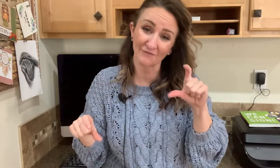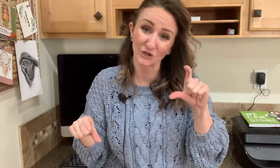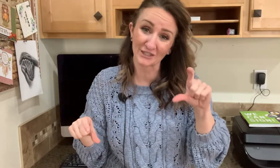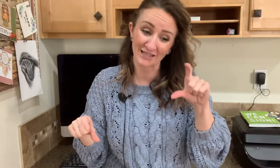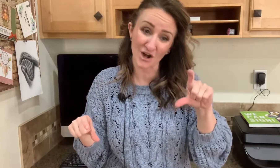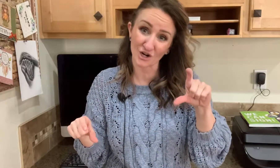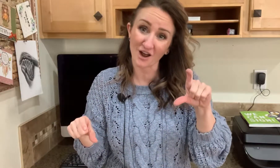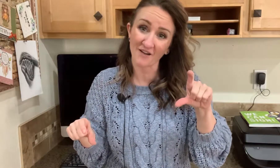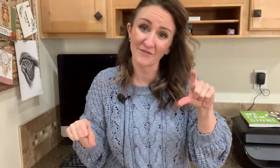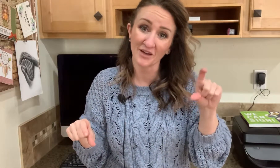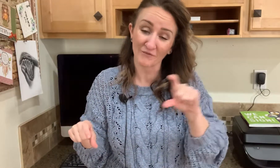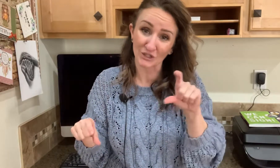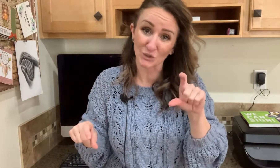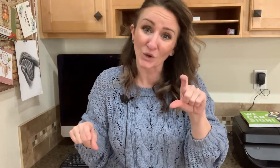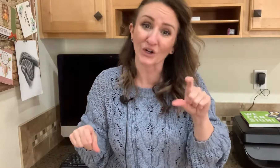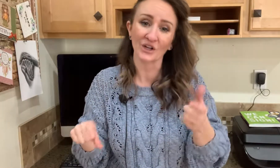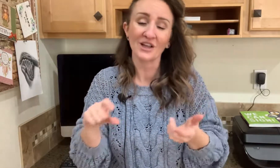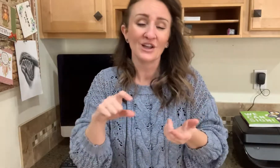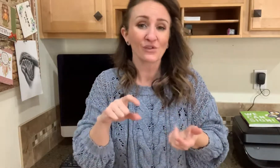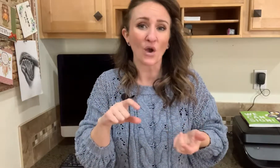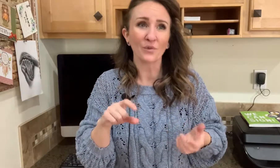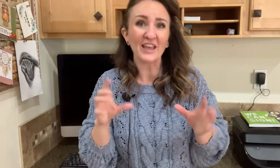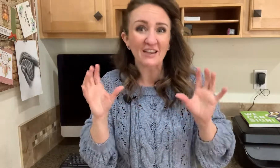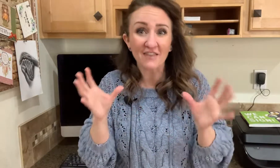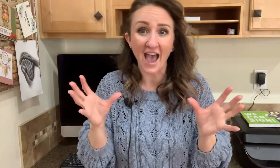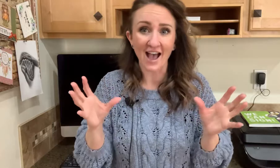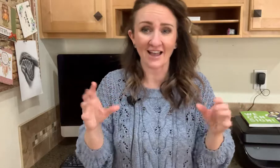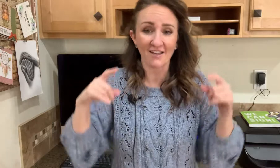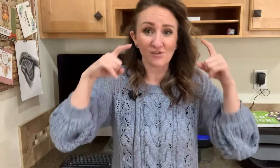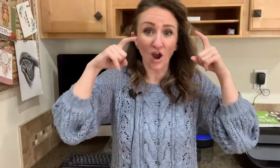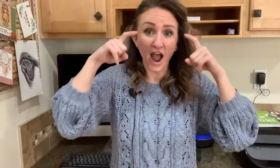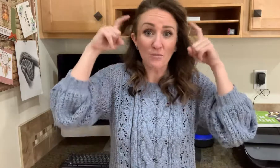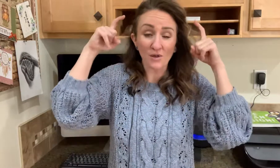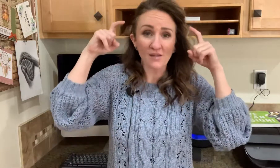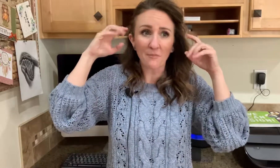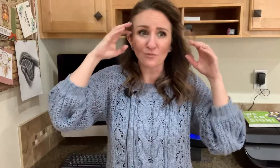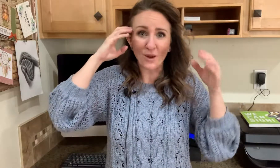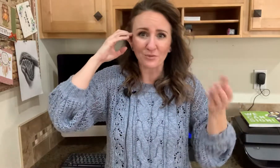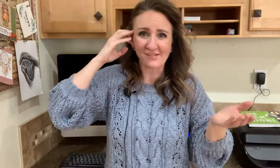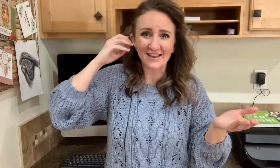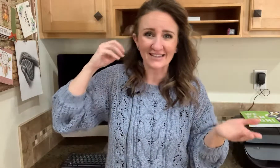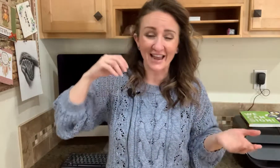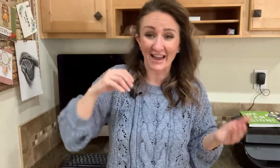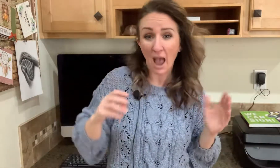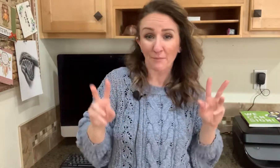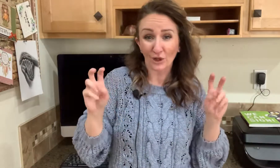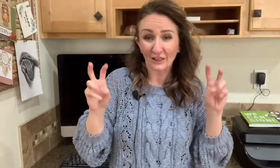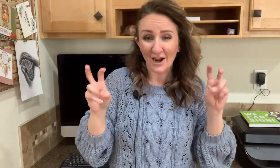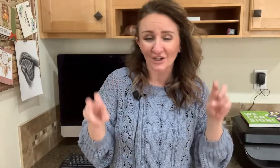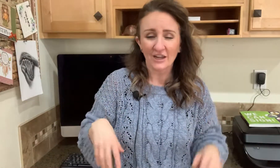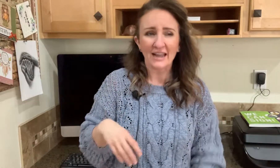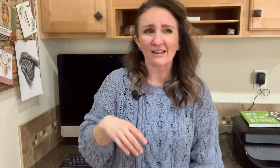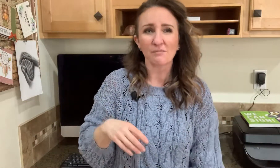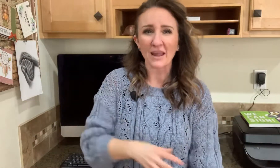first letter of the first word. So think of that as your eyebrows up representing a capital letter. It's